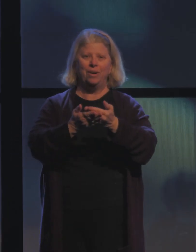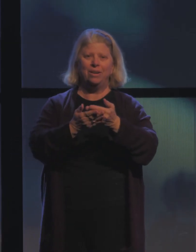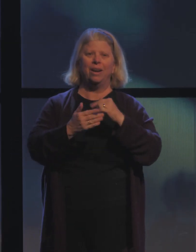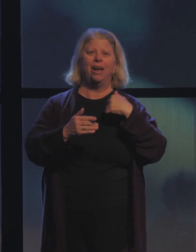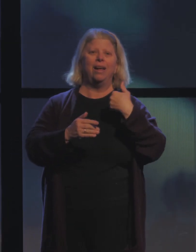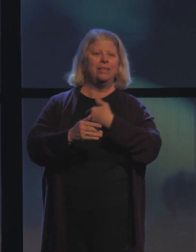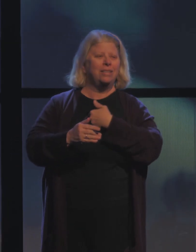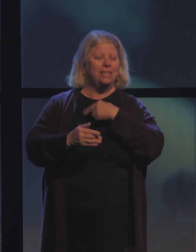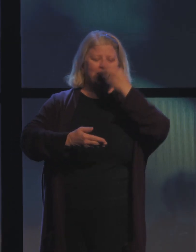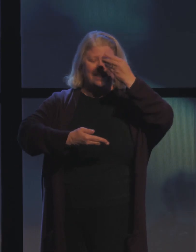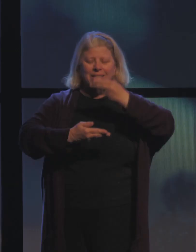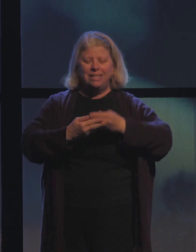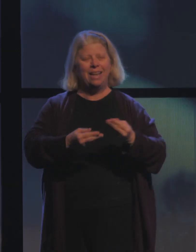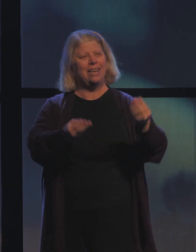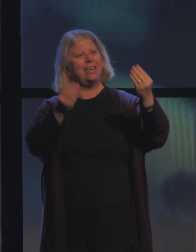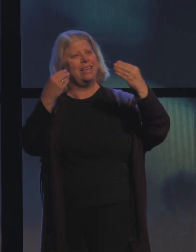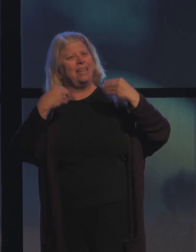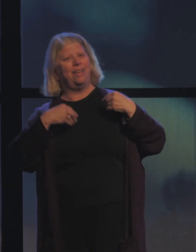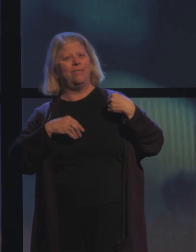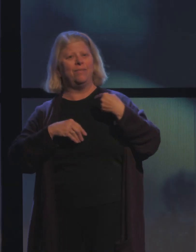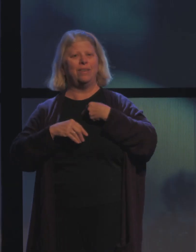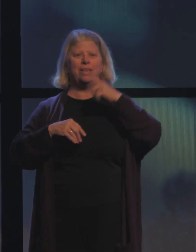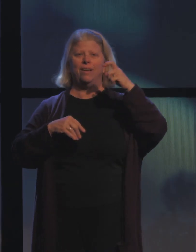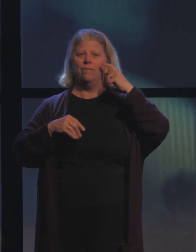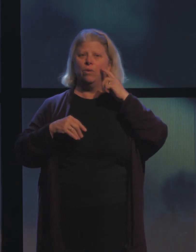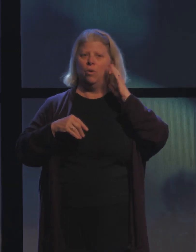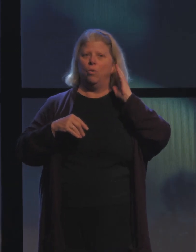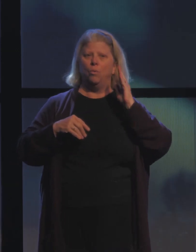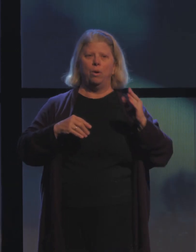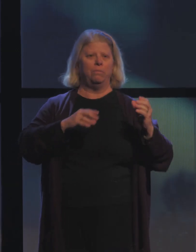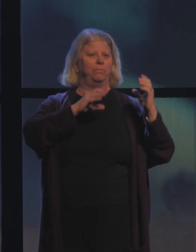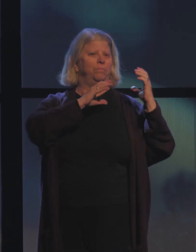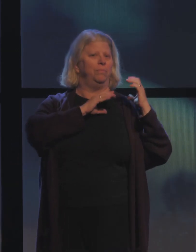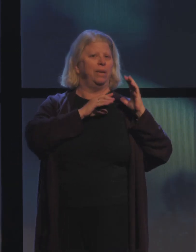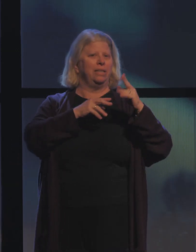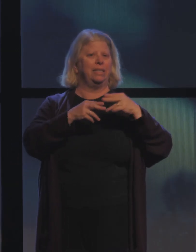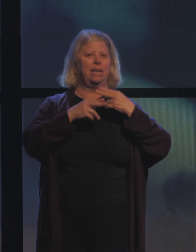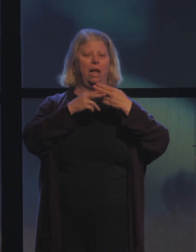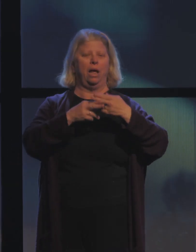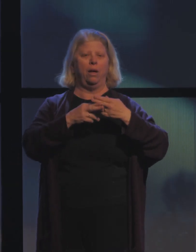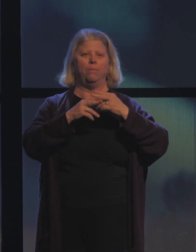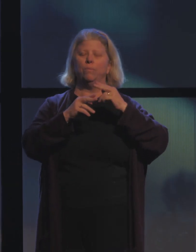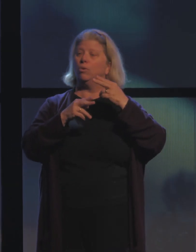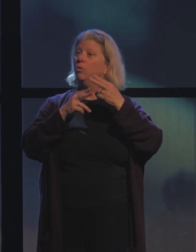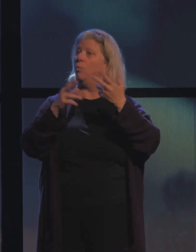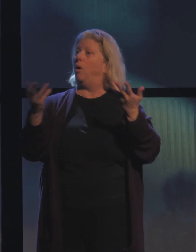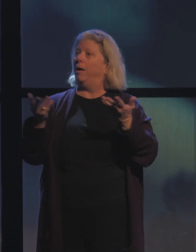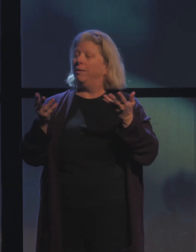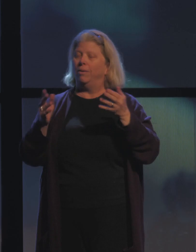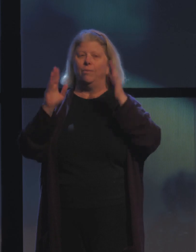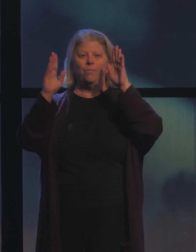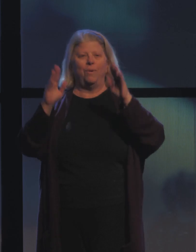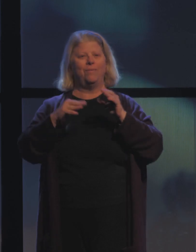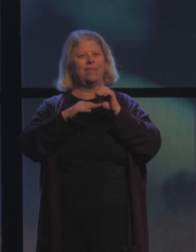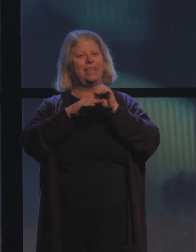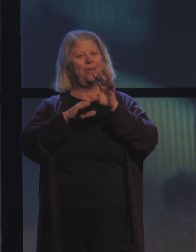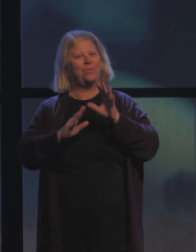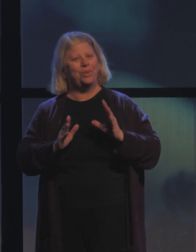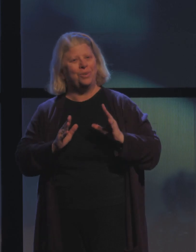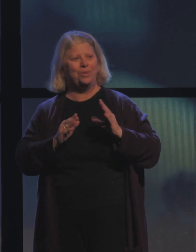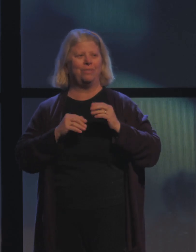For unto us a son is given, and the government shall be upon his shoulders, and his name shall be called